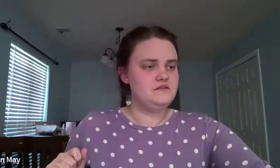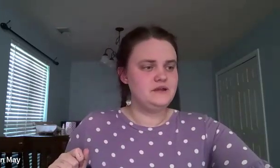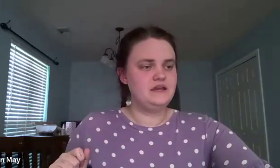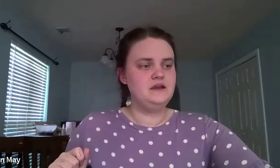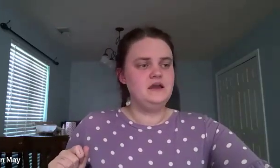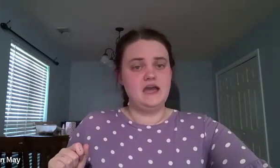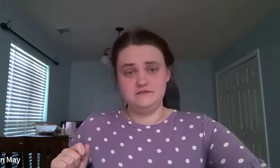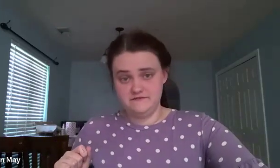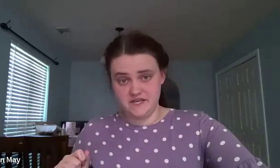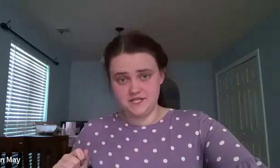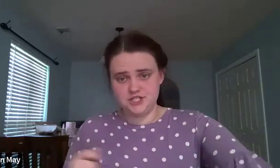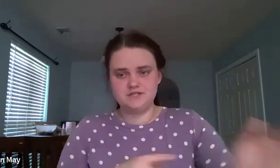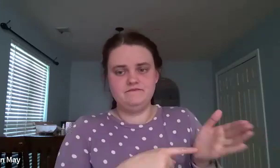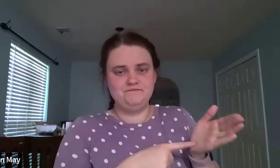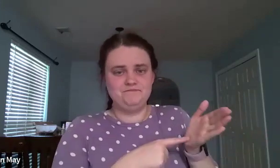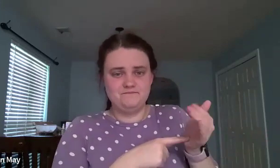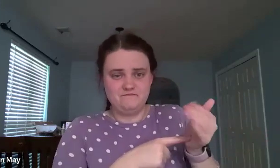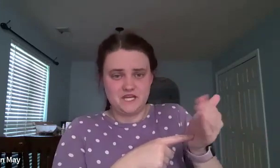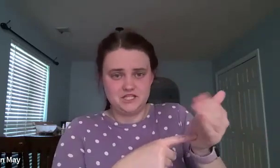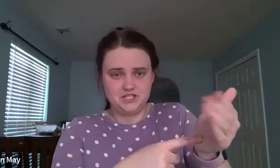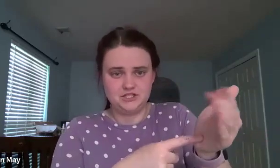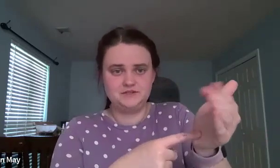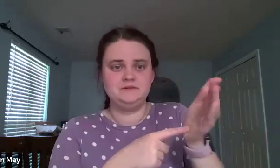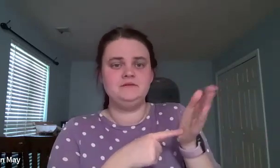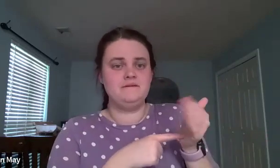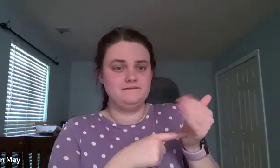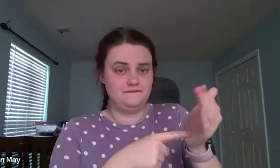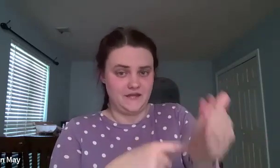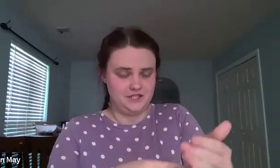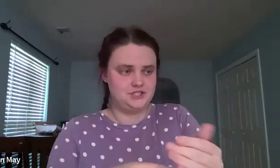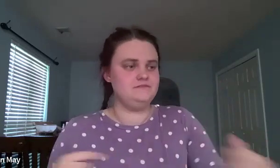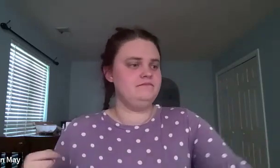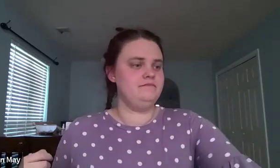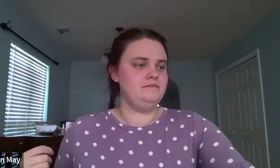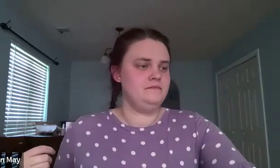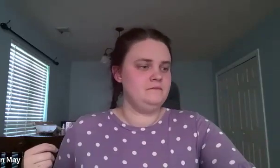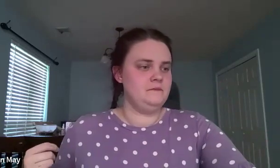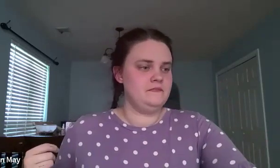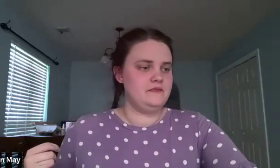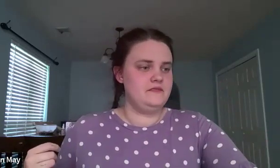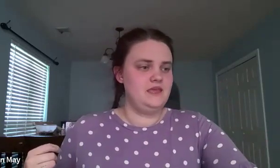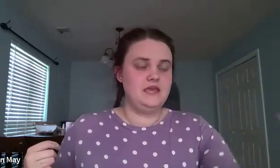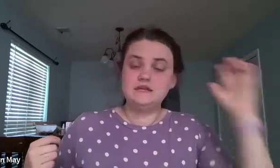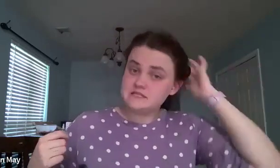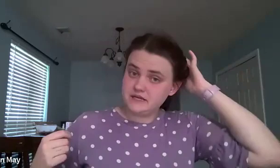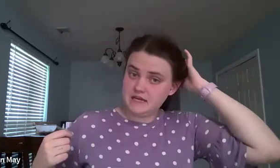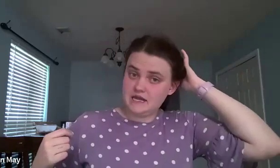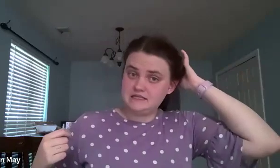Then we had fish. Then spaghetti